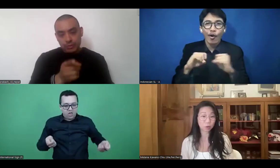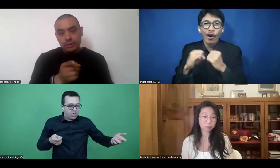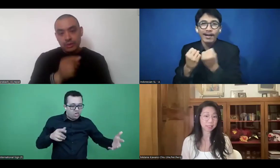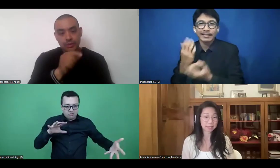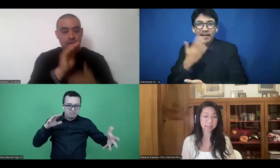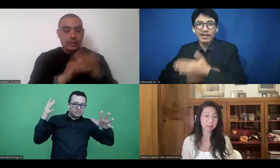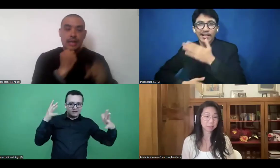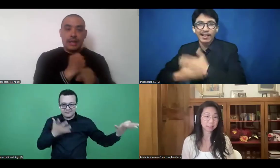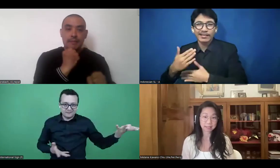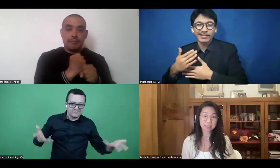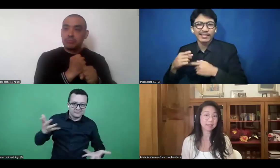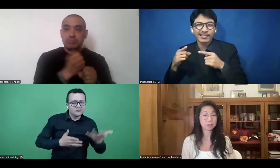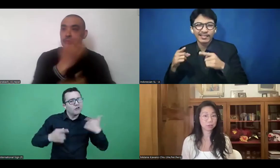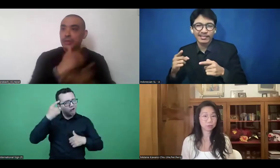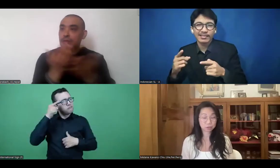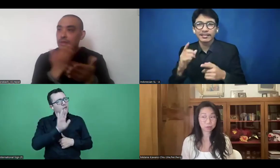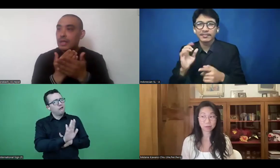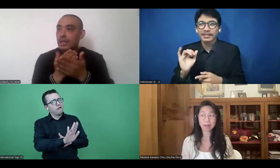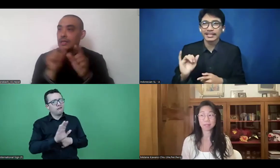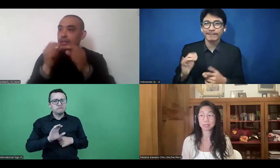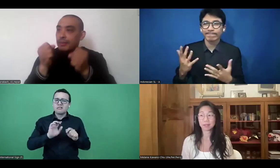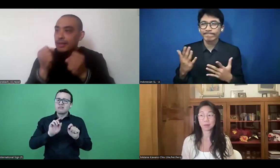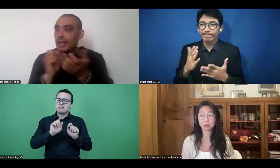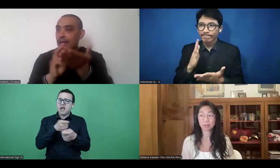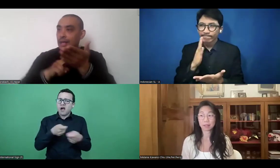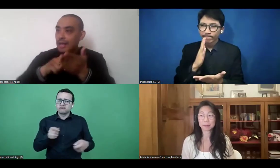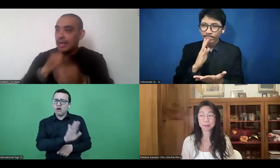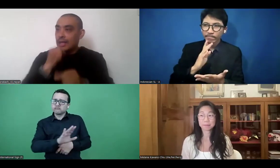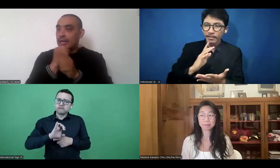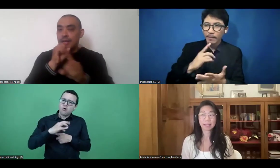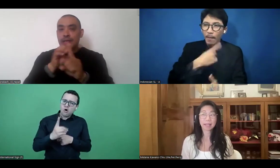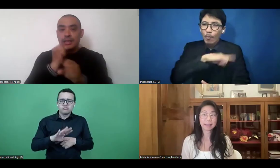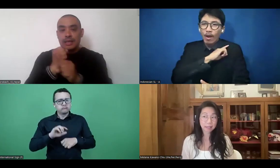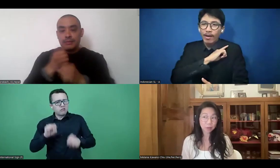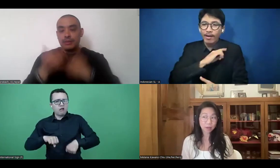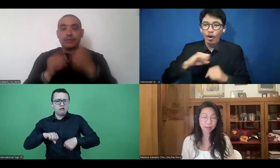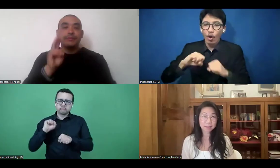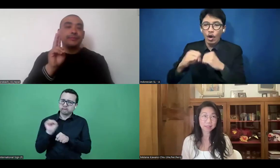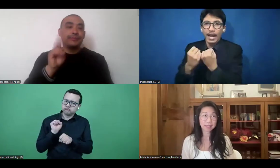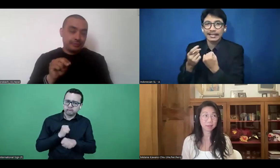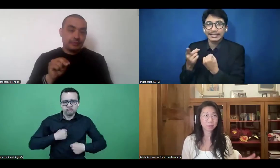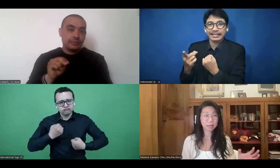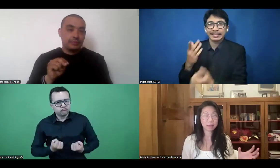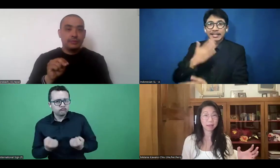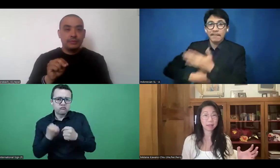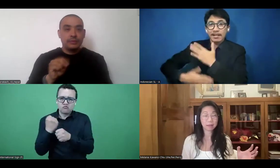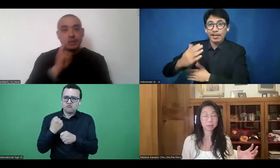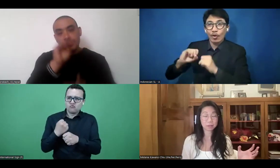an OPD's ability to do their advocacy work. And likewise, in the way that it was